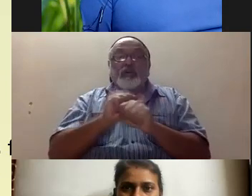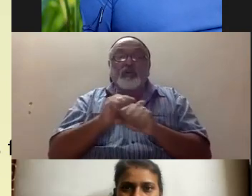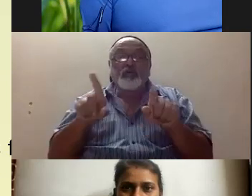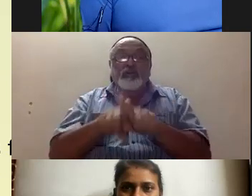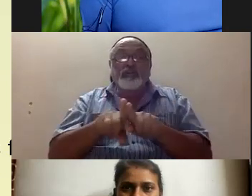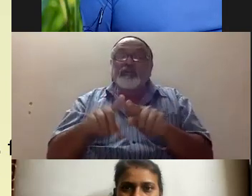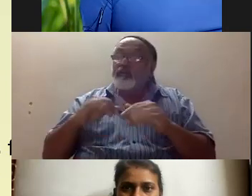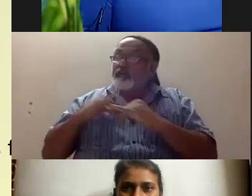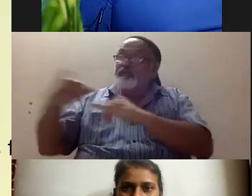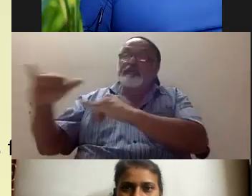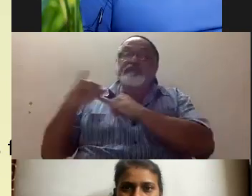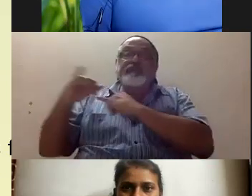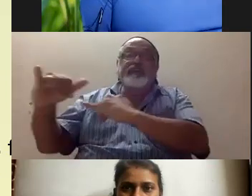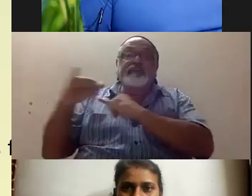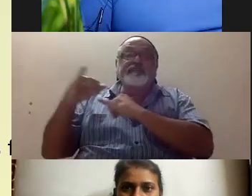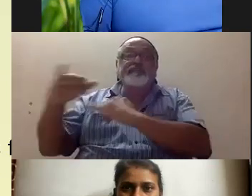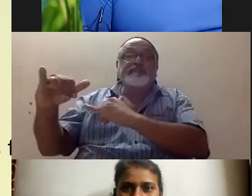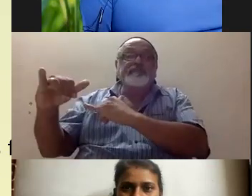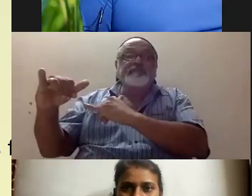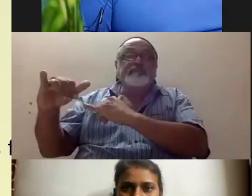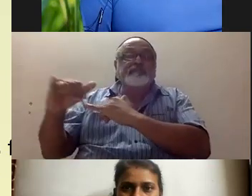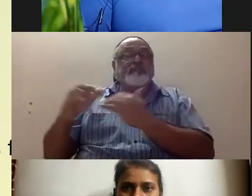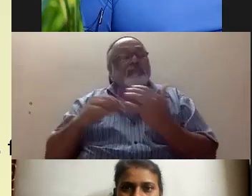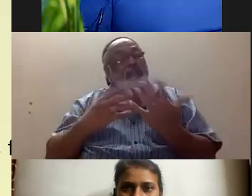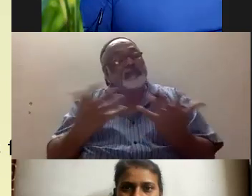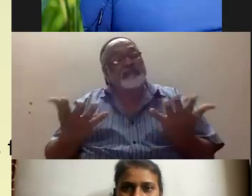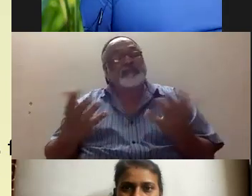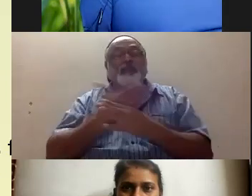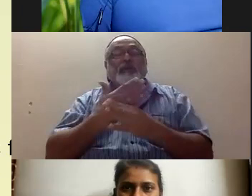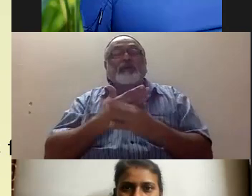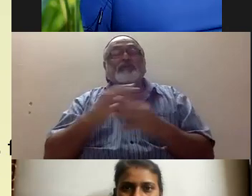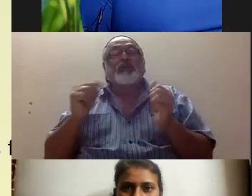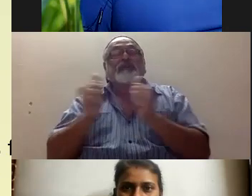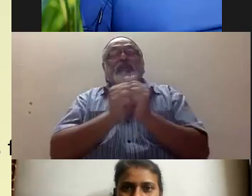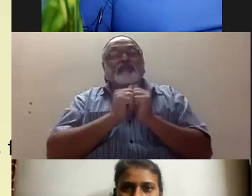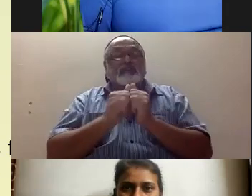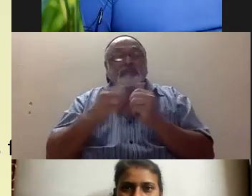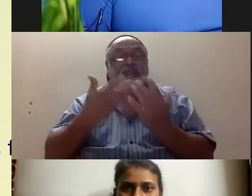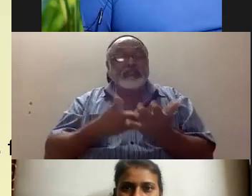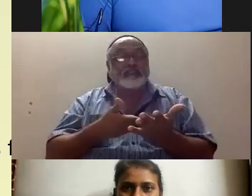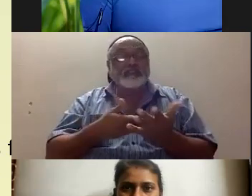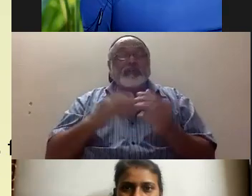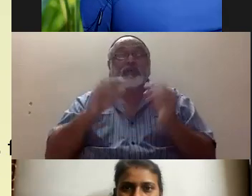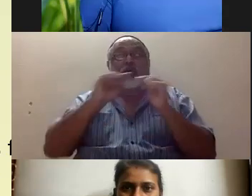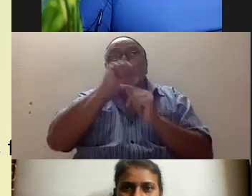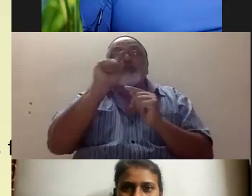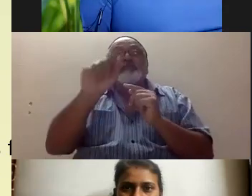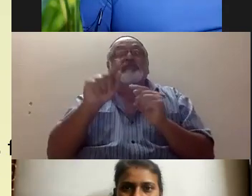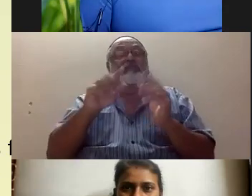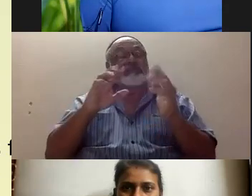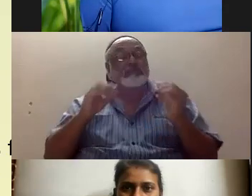also part of NEDER, and we both are part of one team. So that's the journey which we have seen.